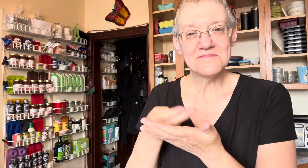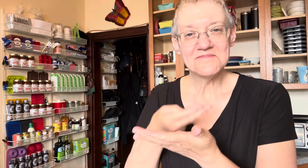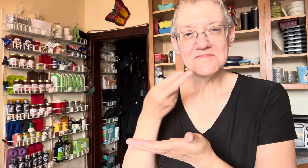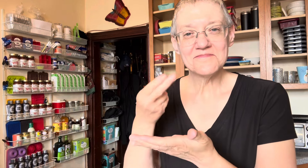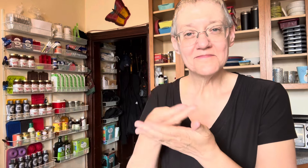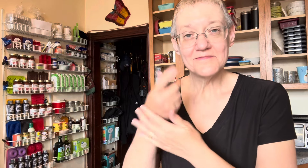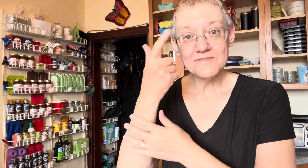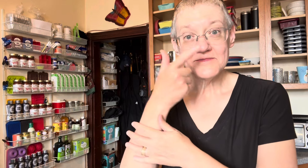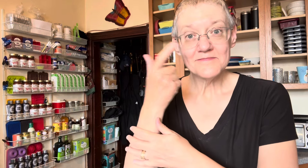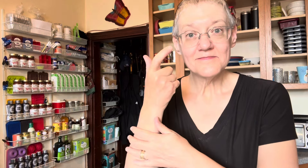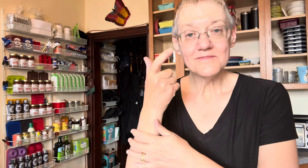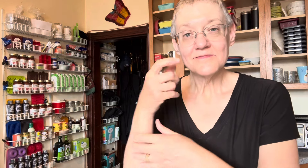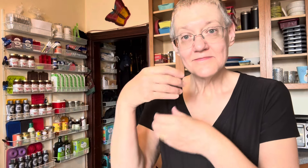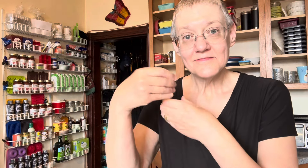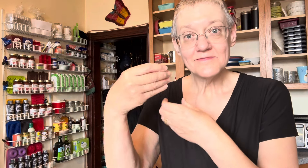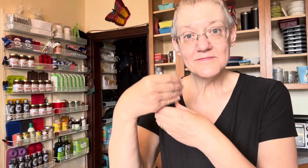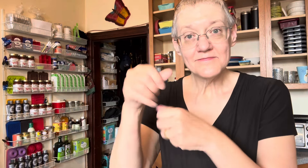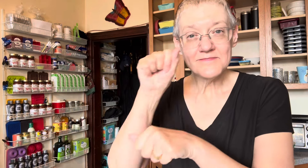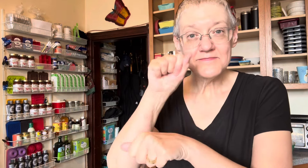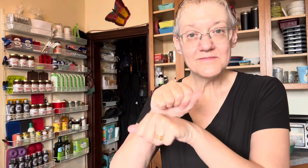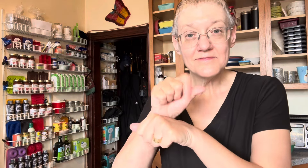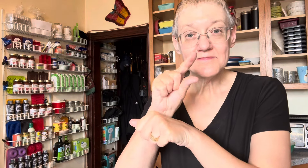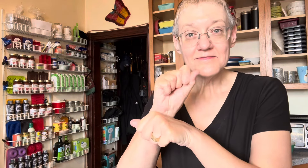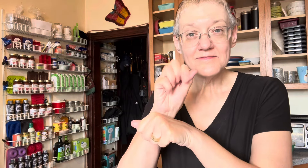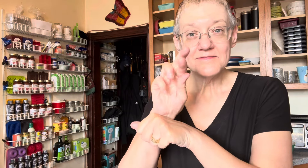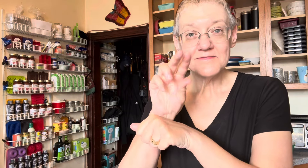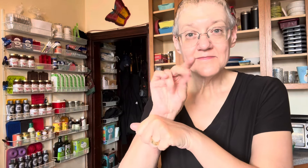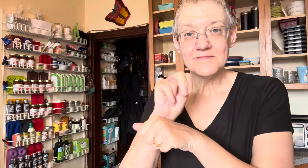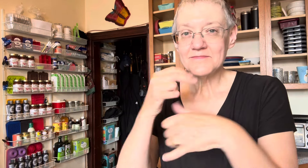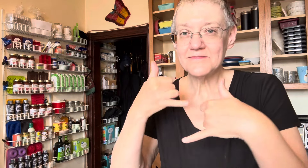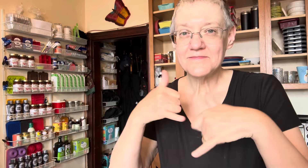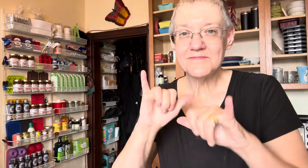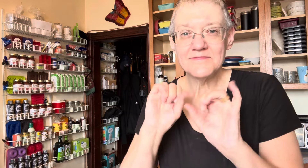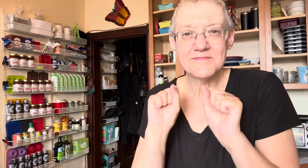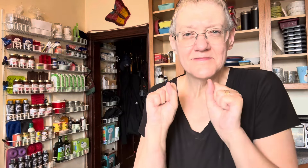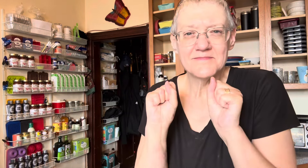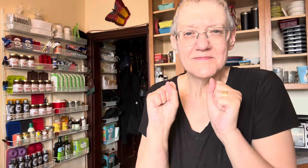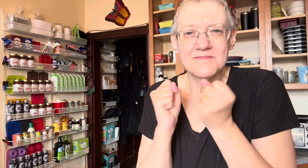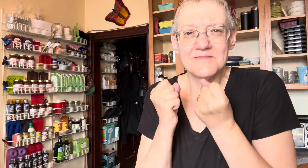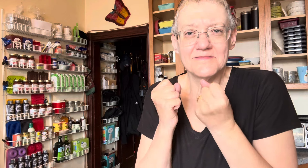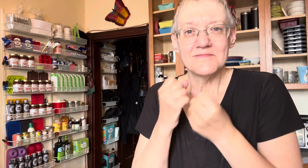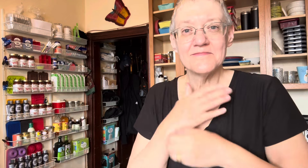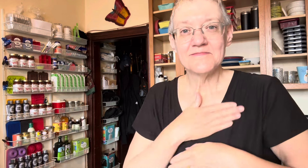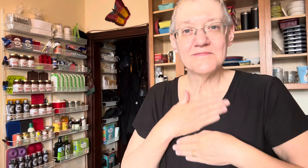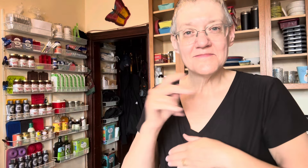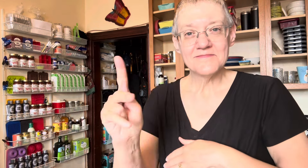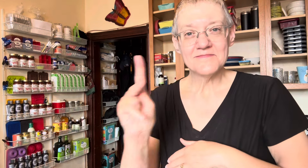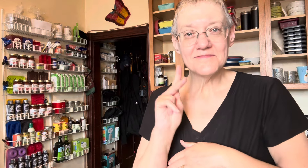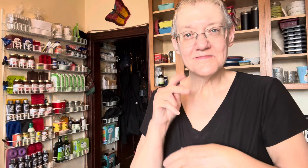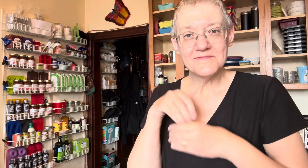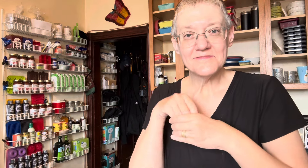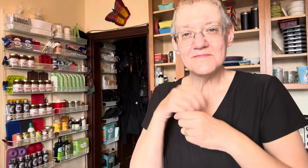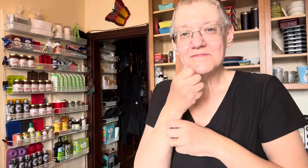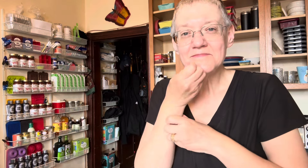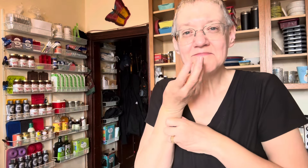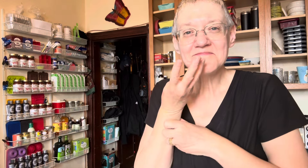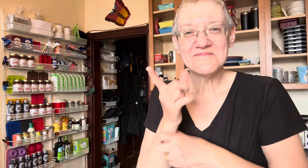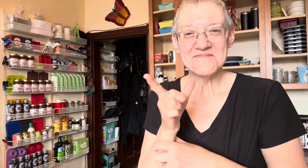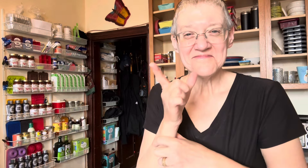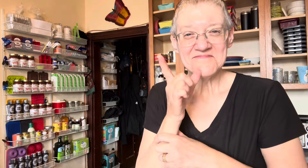let that simmer and I make like a soup because I've been outside working in the garden and it's still cold out there and I enjoy coming back